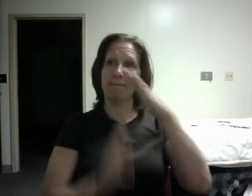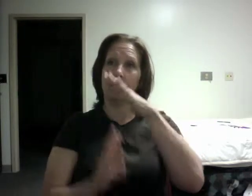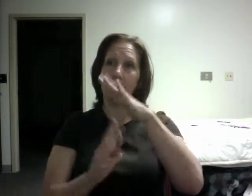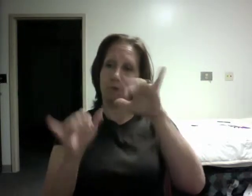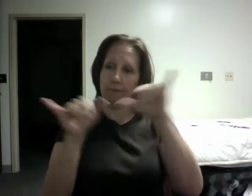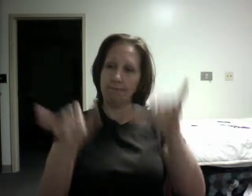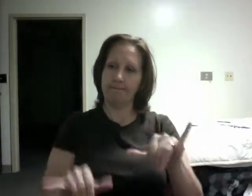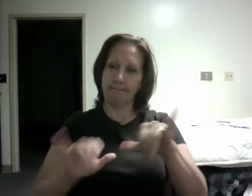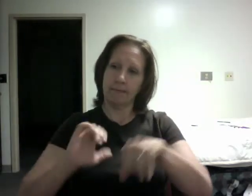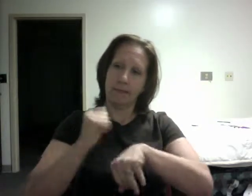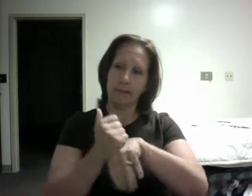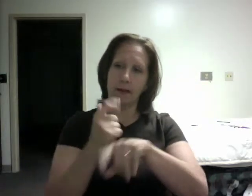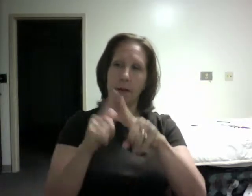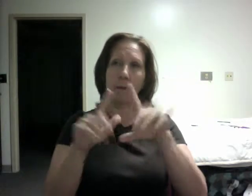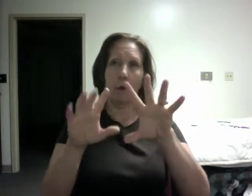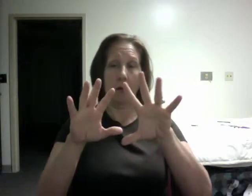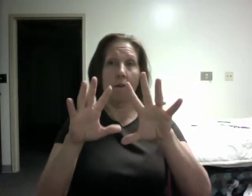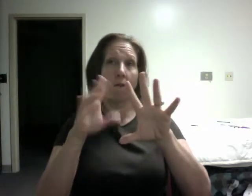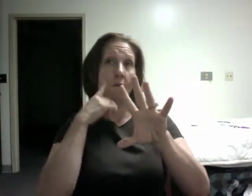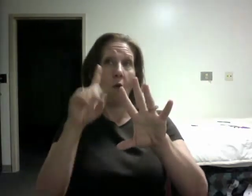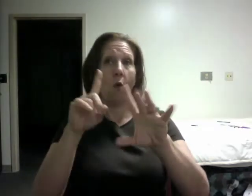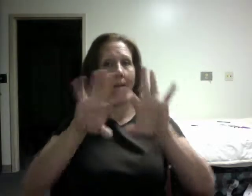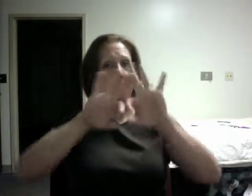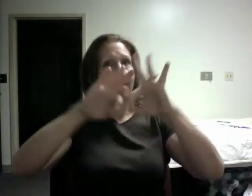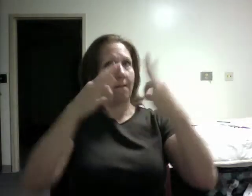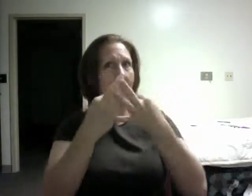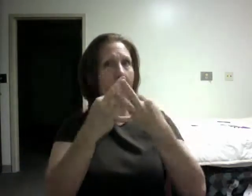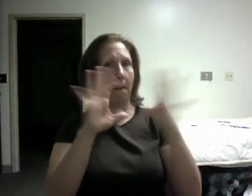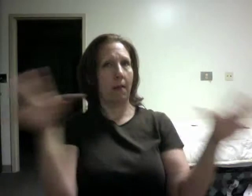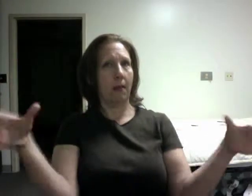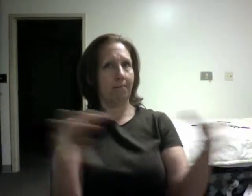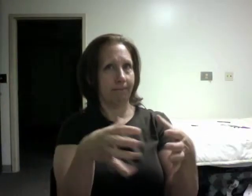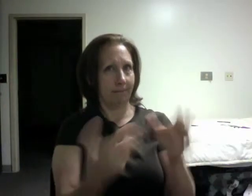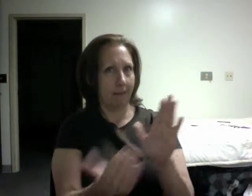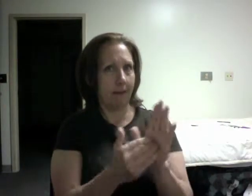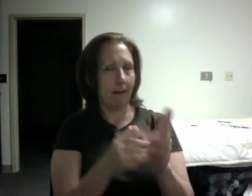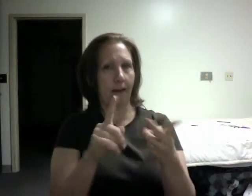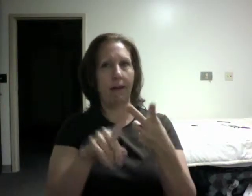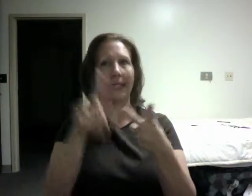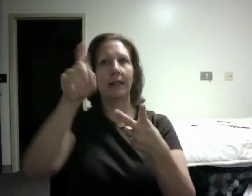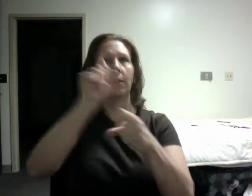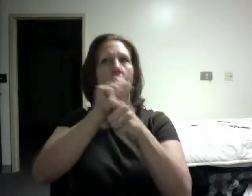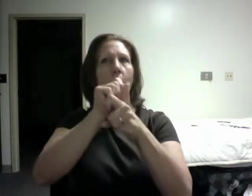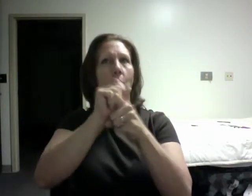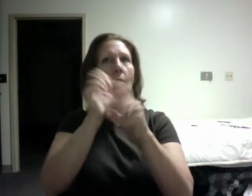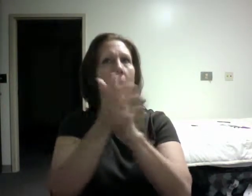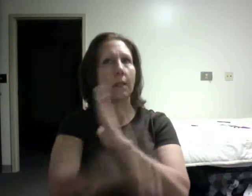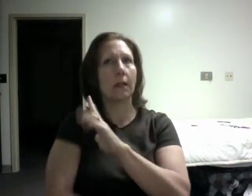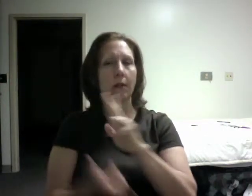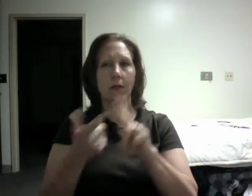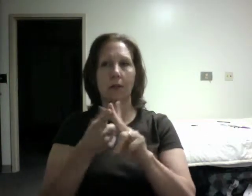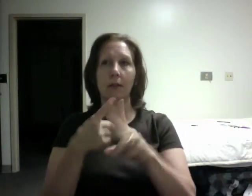family reunification, needed work skills, employment creation, and recognition of